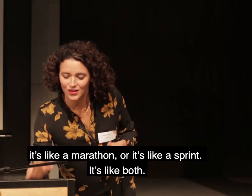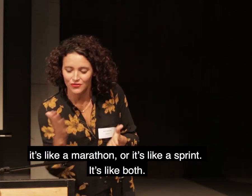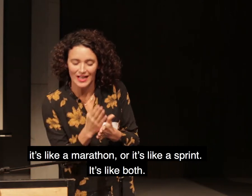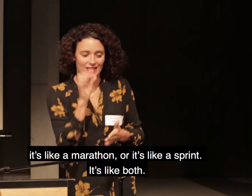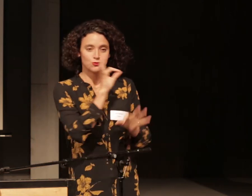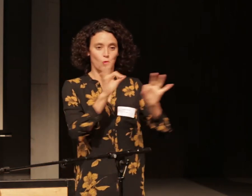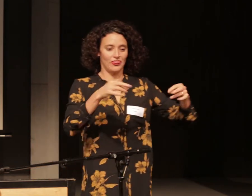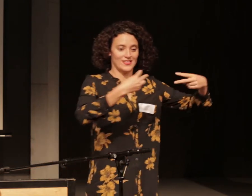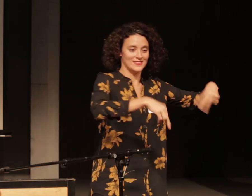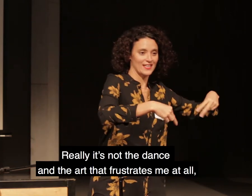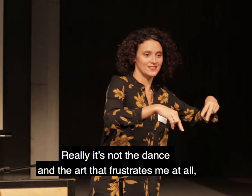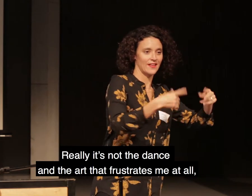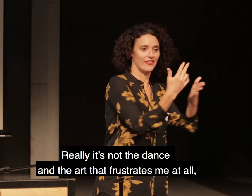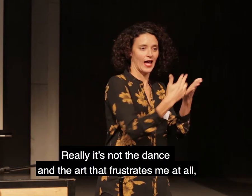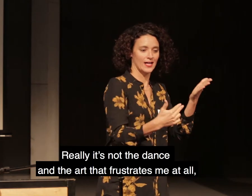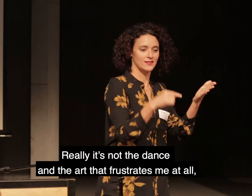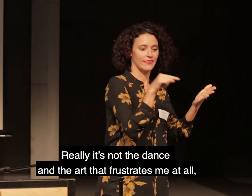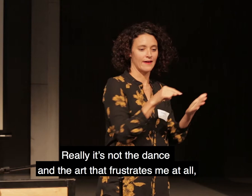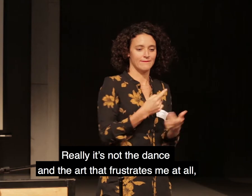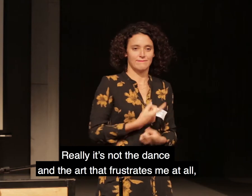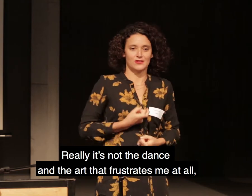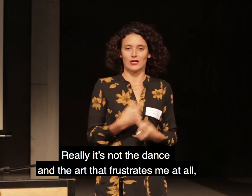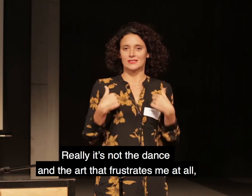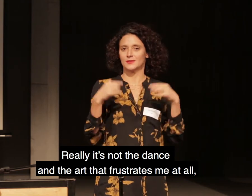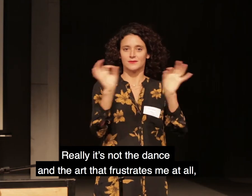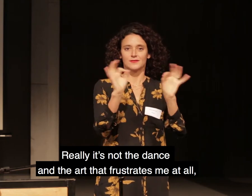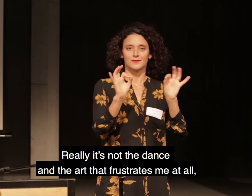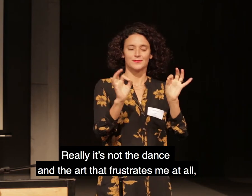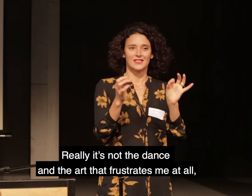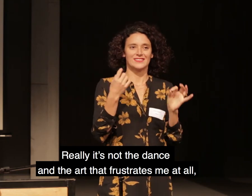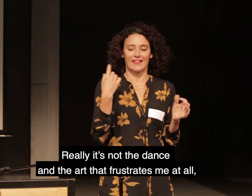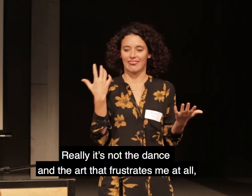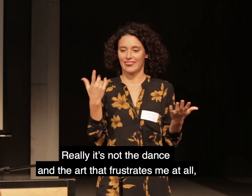both. Really, it's not the dance and the art that frustrates me at all.